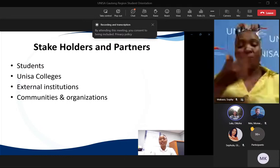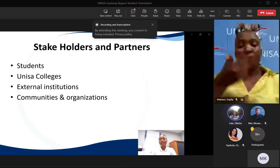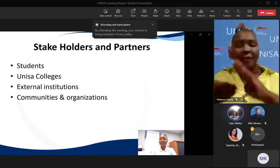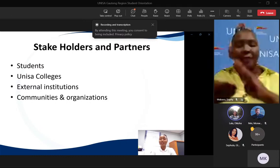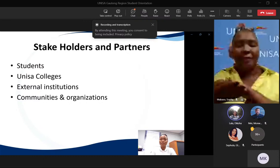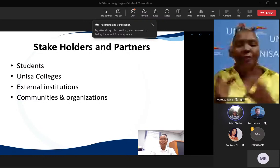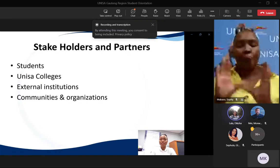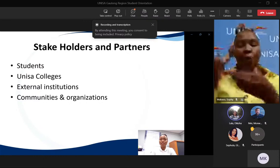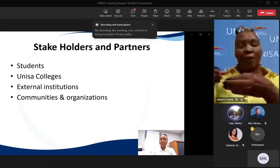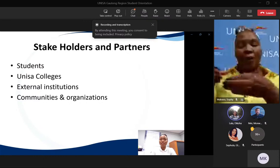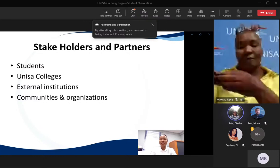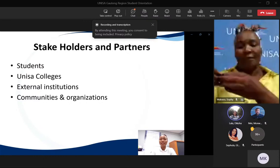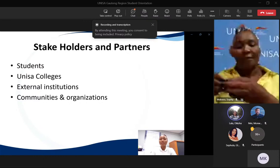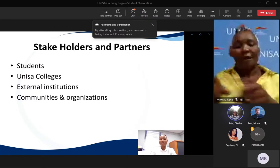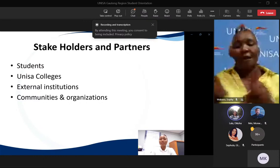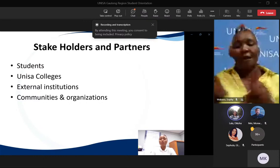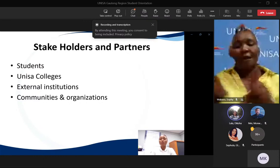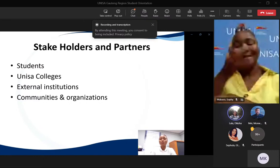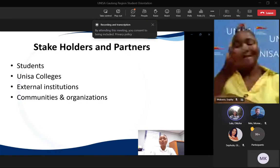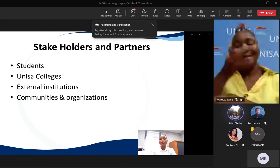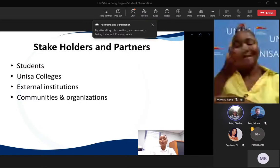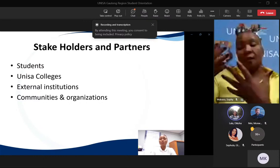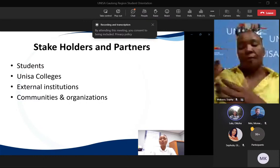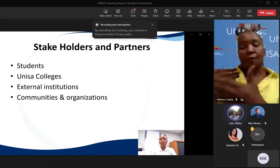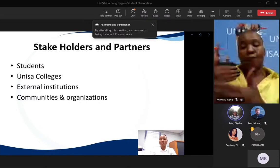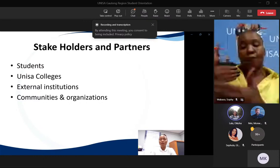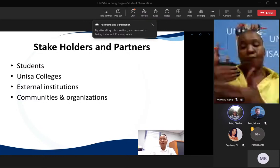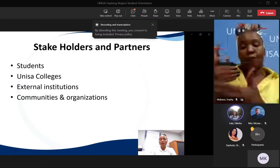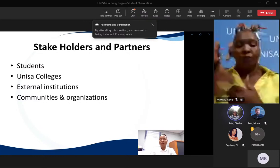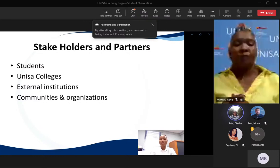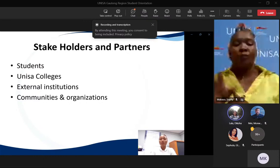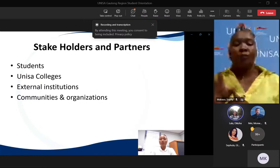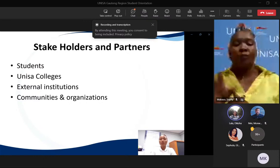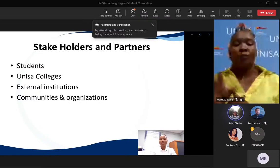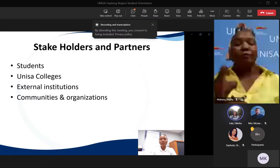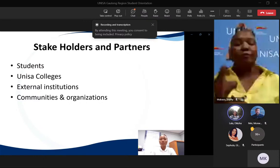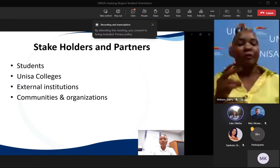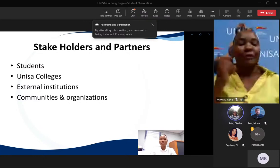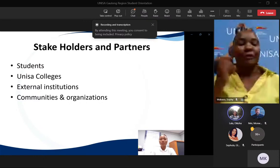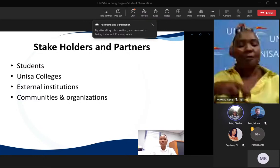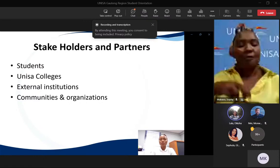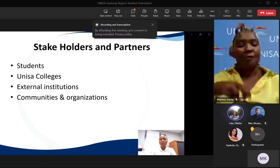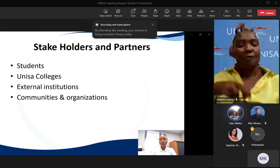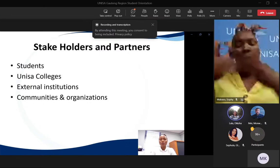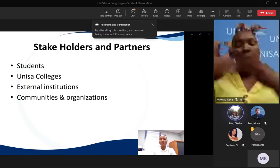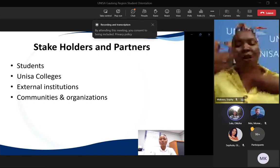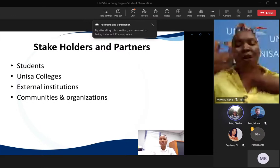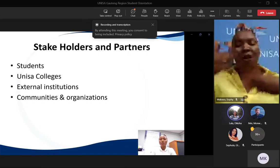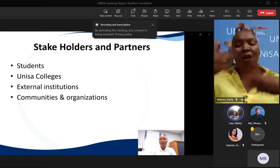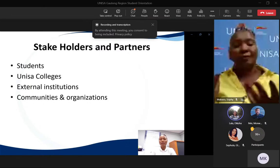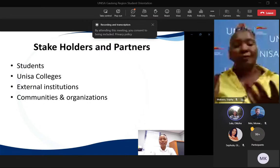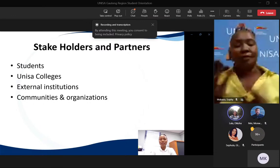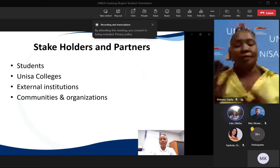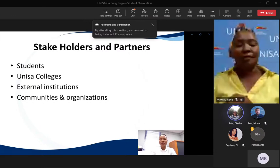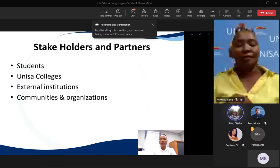organizations as I have mentioned earlier that we also do a community work on on schools programs or ad